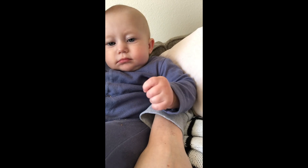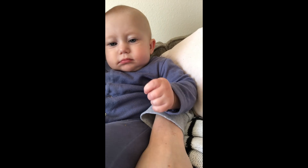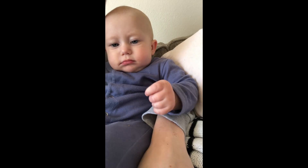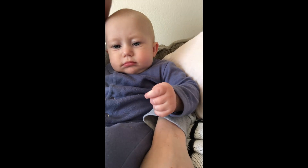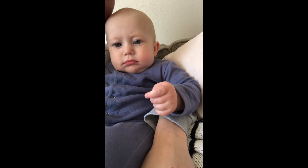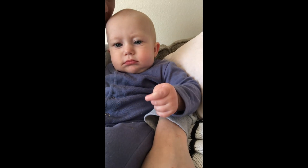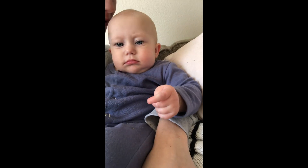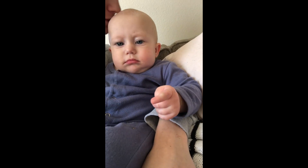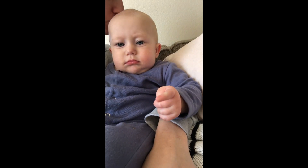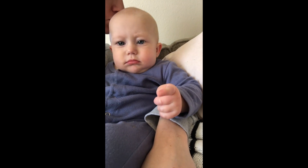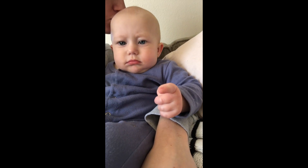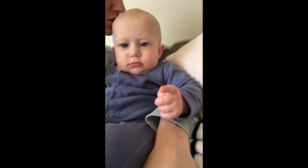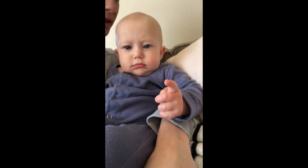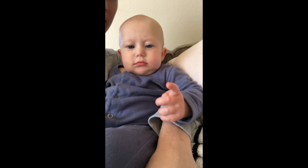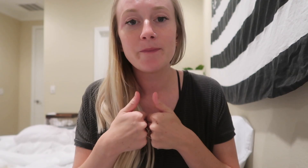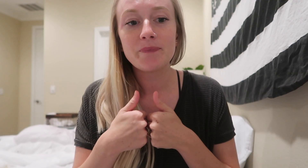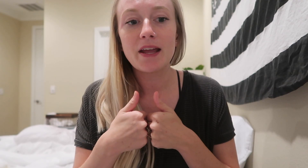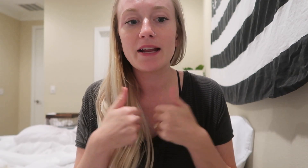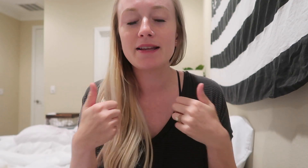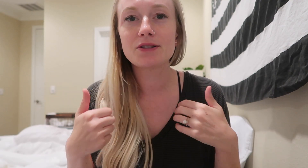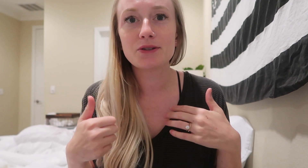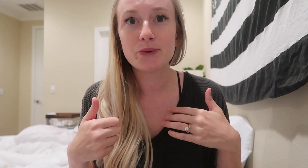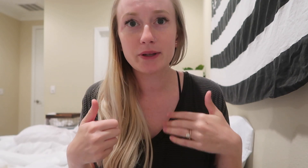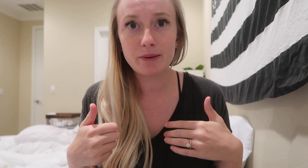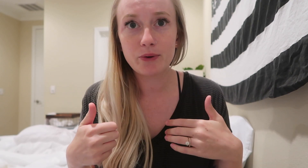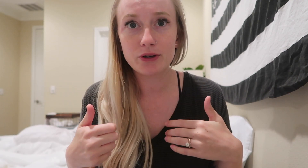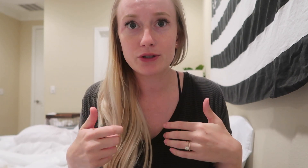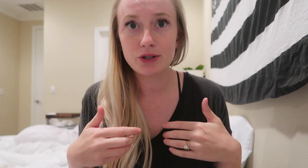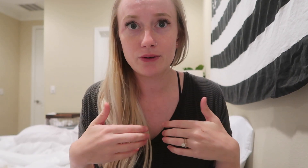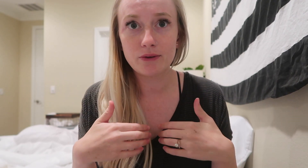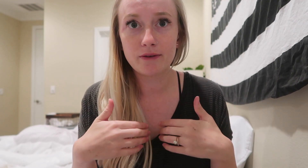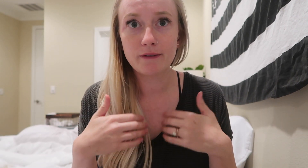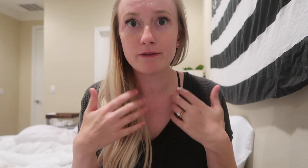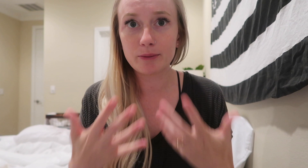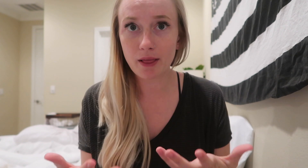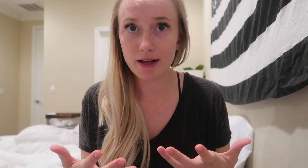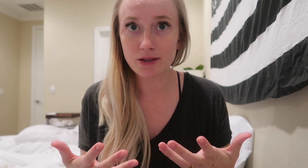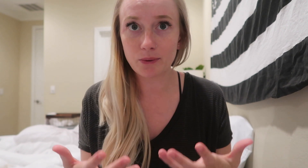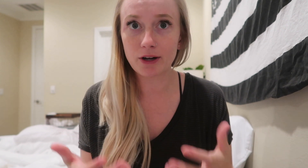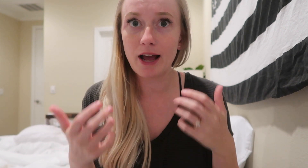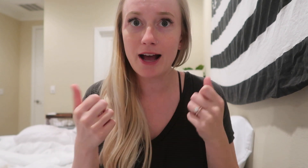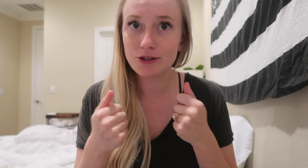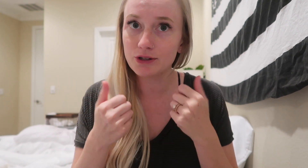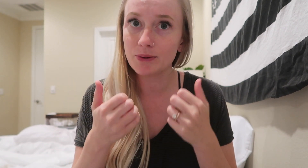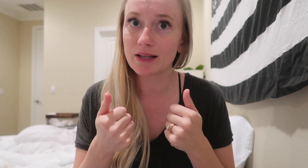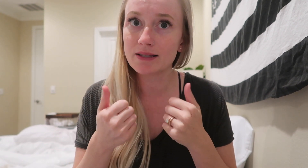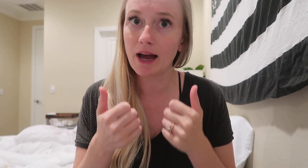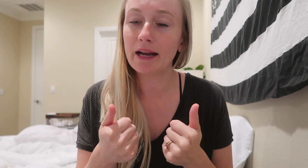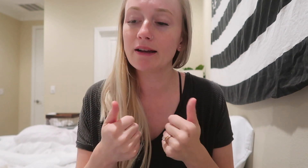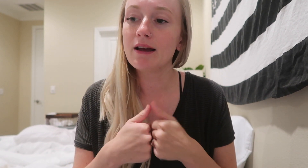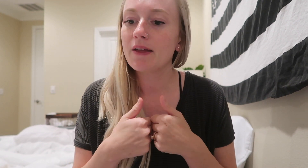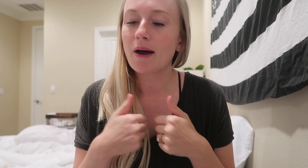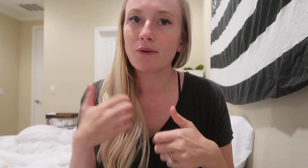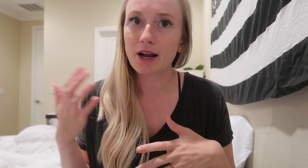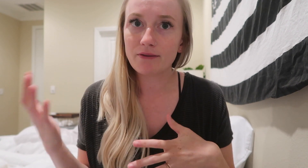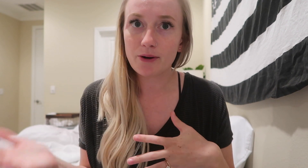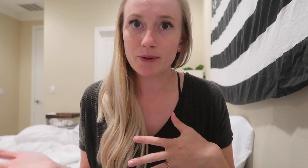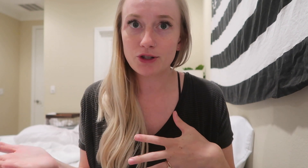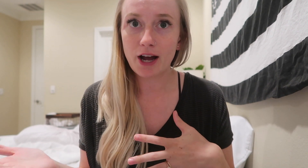"You want milk?" And I think it's also really important to verbalize the word as you're doing the sign, and that will kind of help your